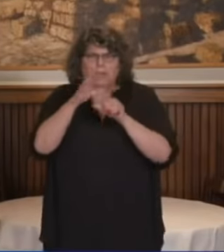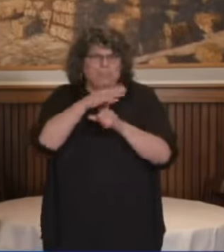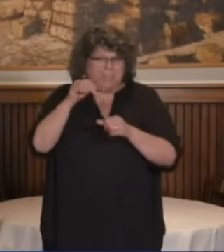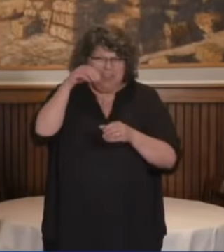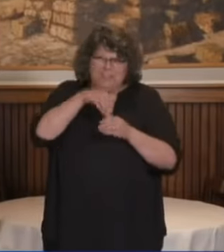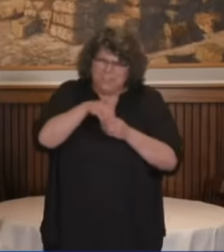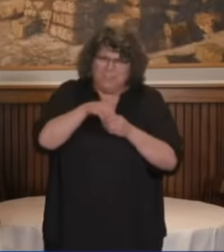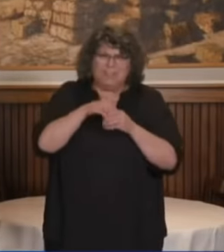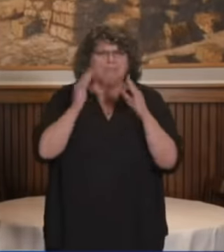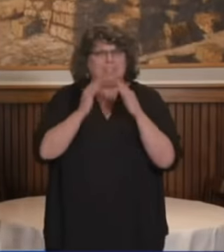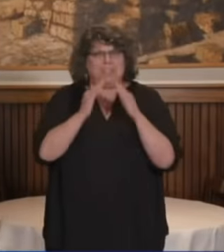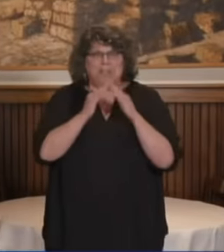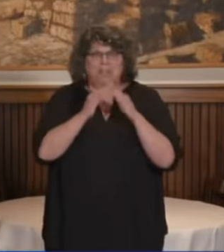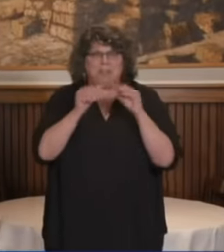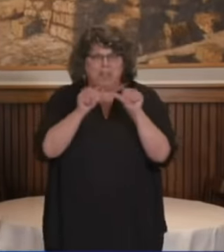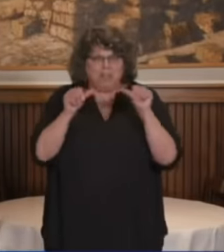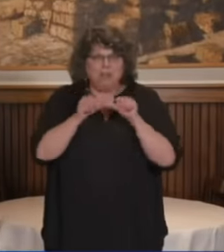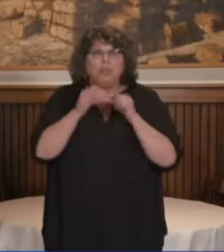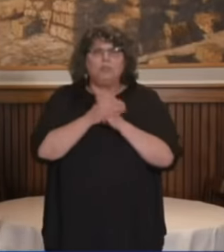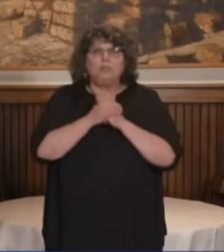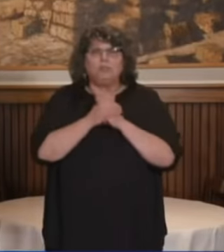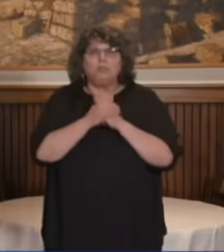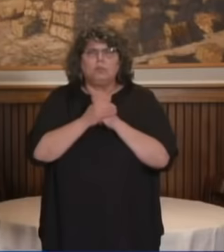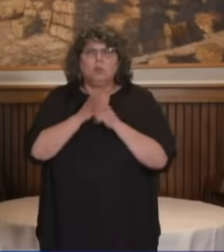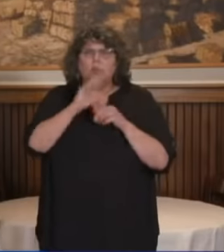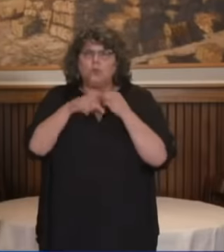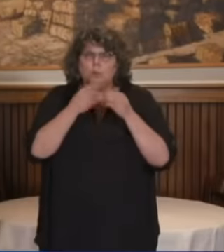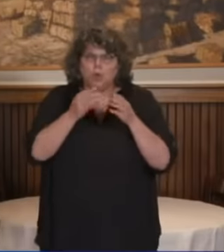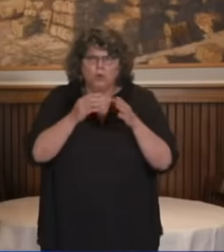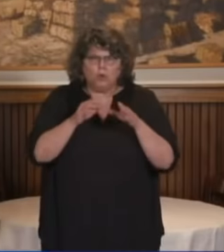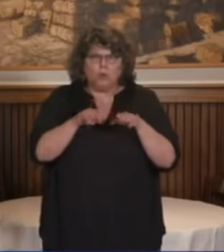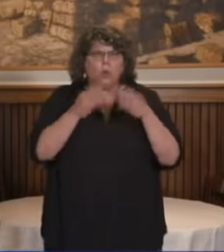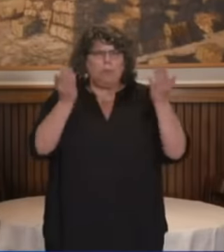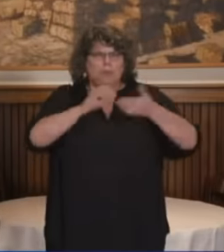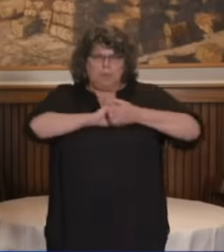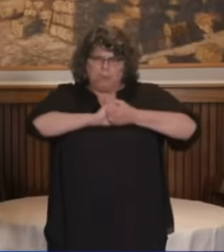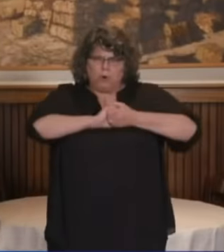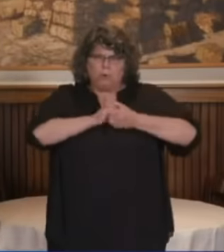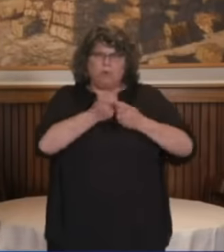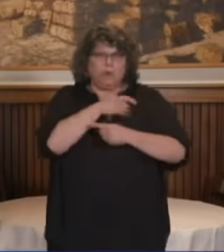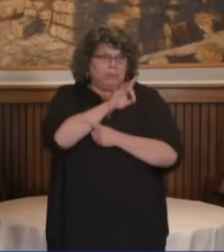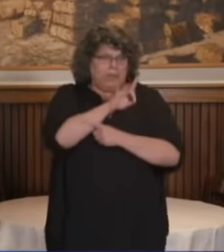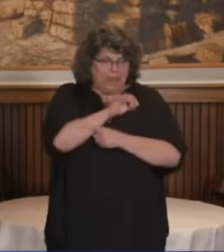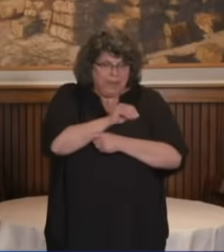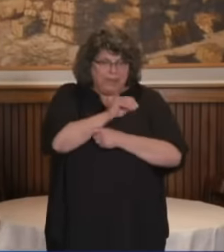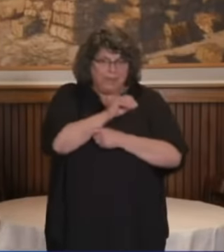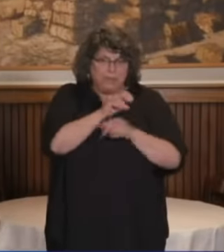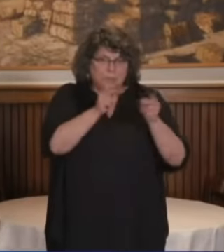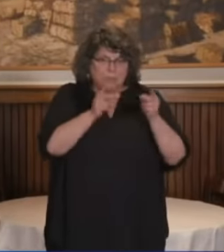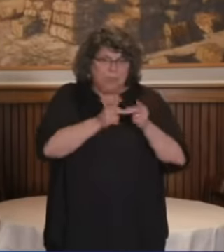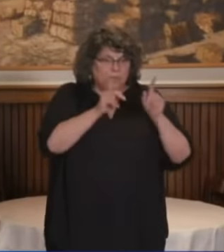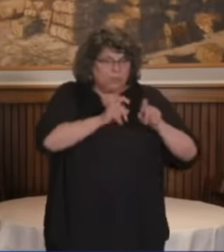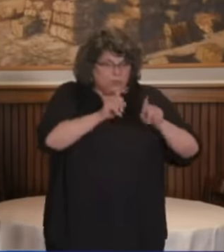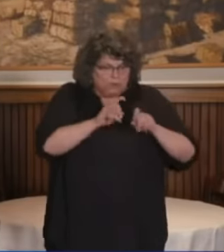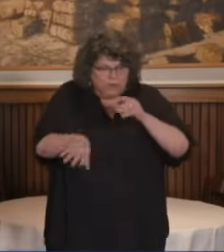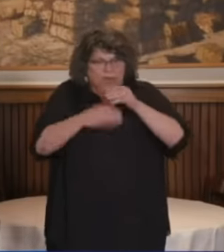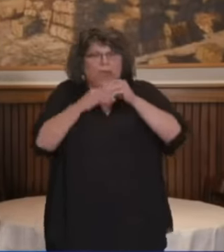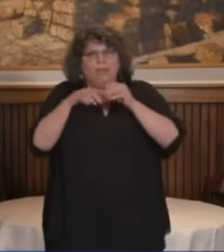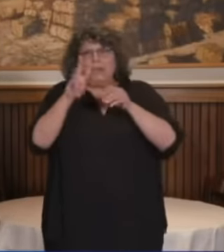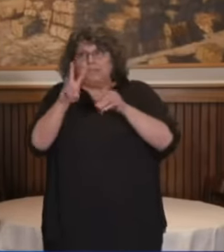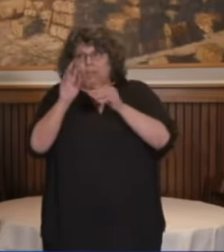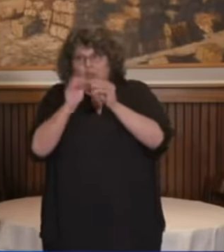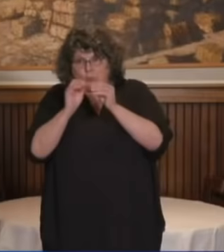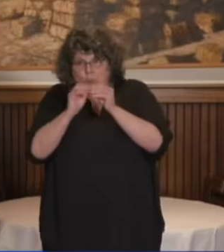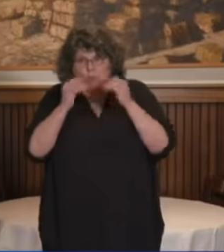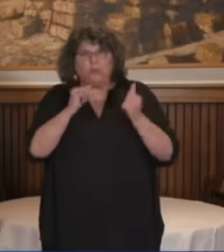sites. OptumServe, we announced the expansion of that partnership from 80 sites to additional 6 sites,